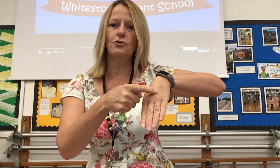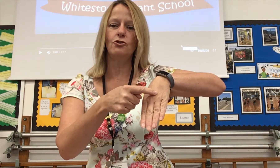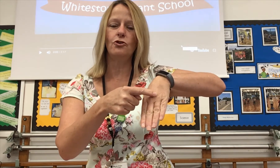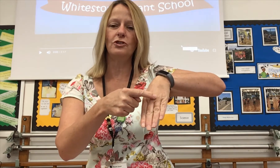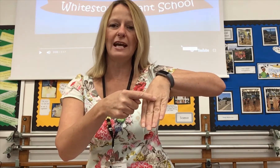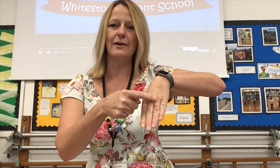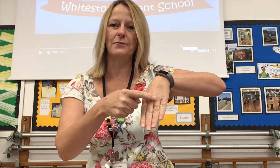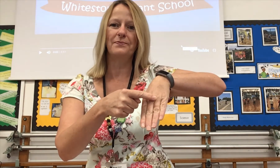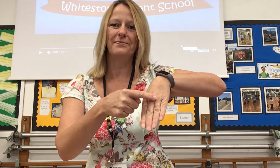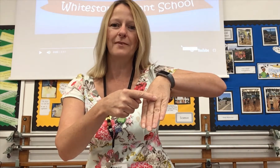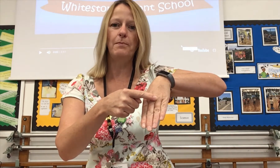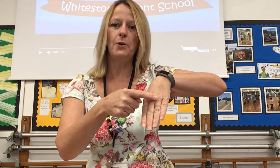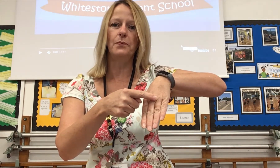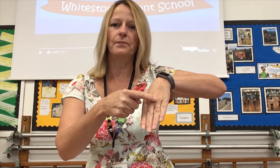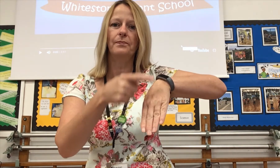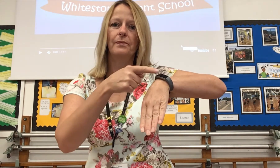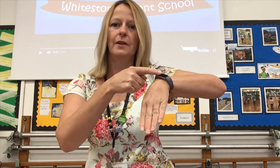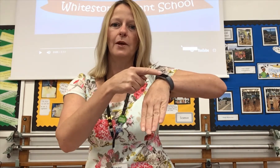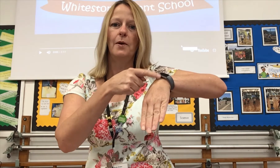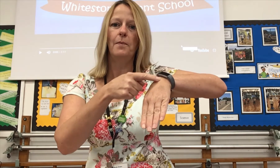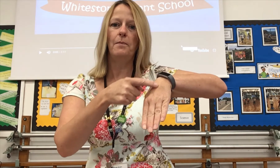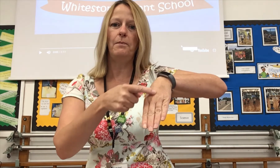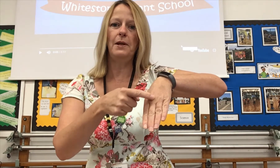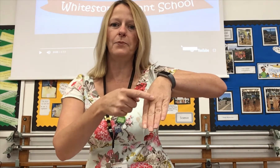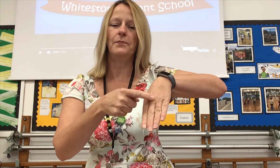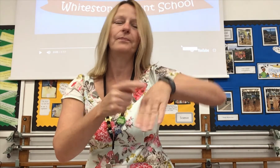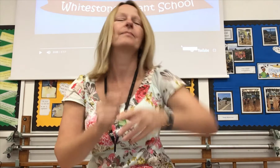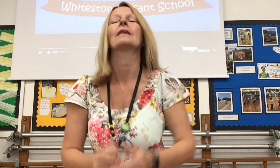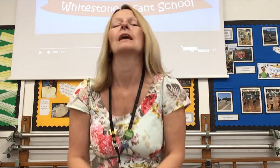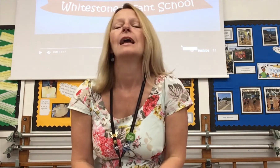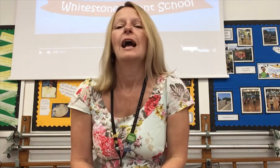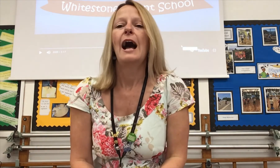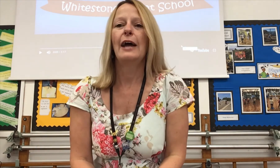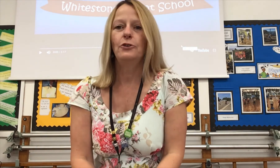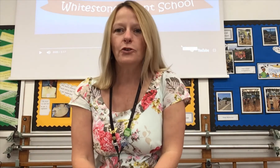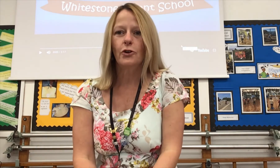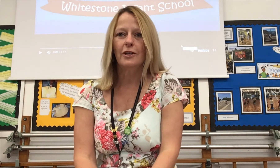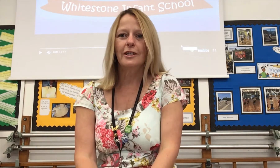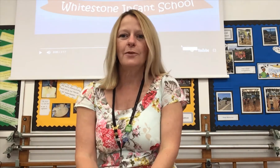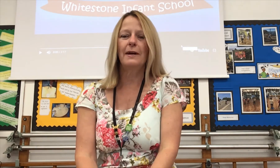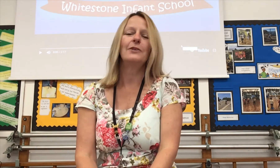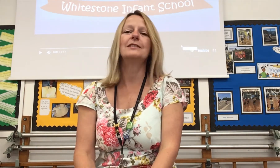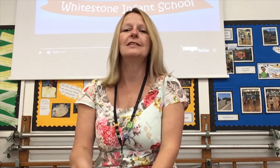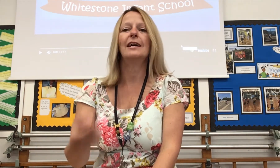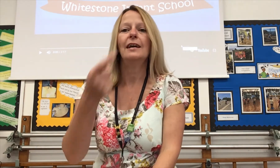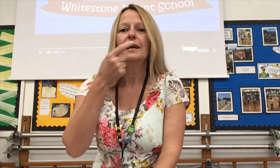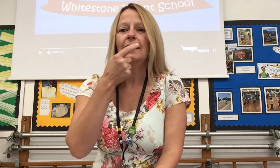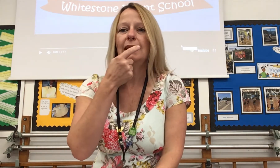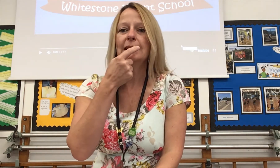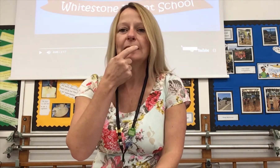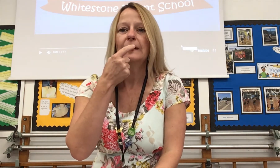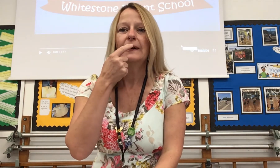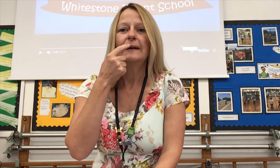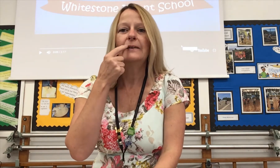draw down. Blue. Blue. Another colour that you might use today is